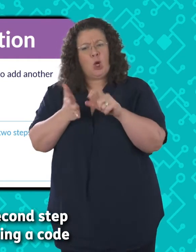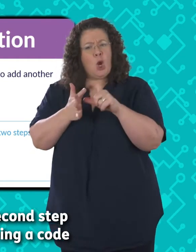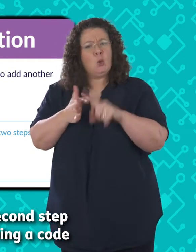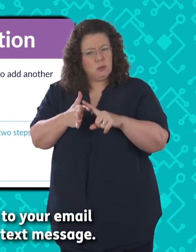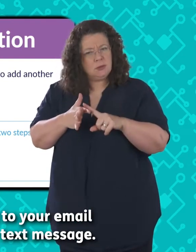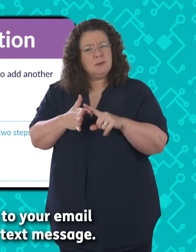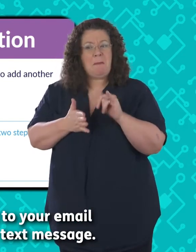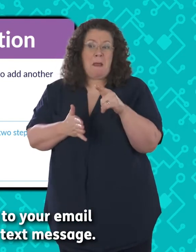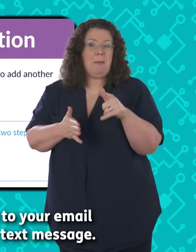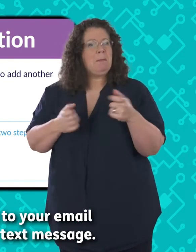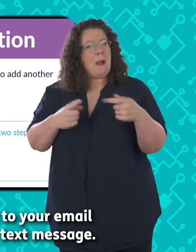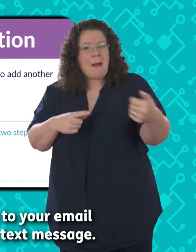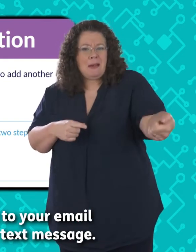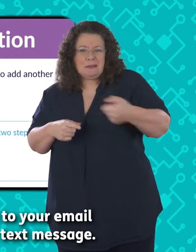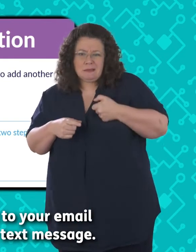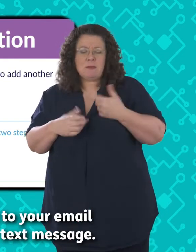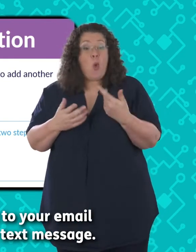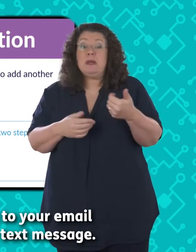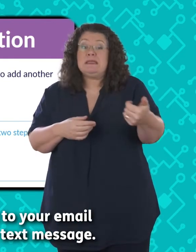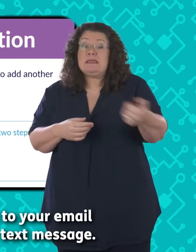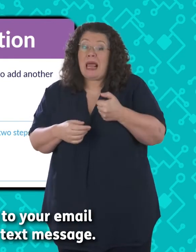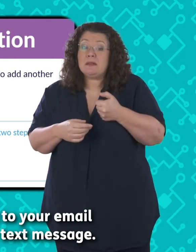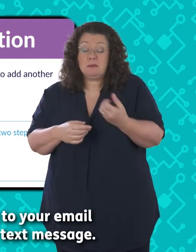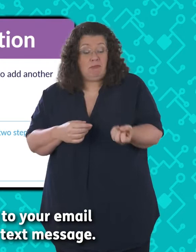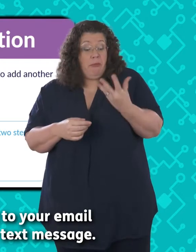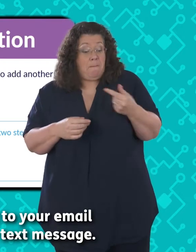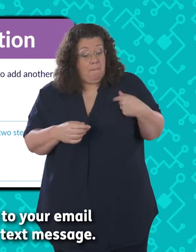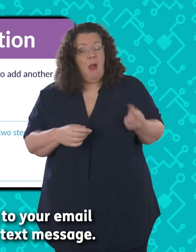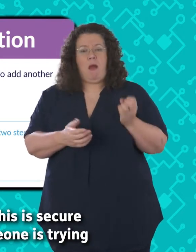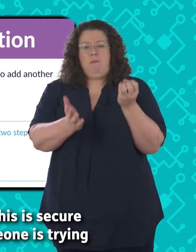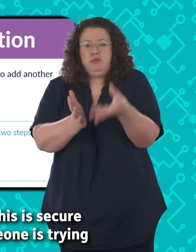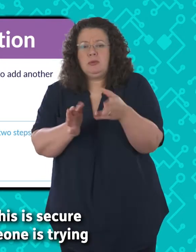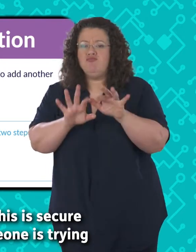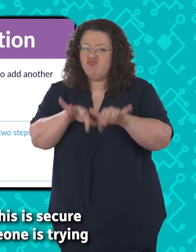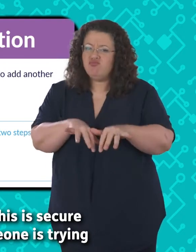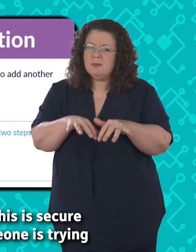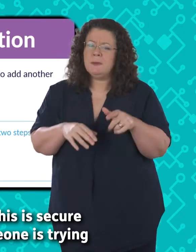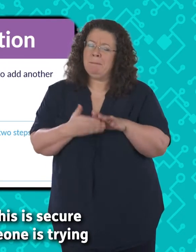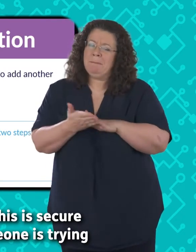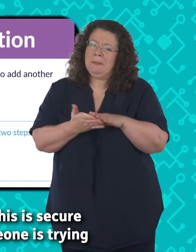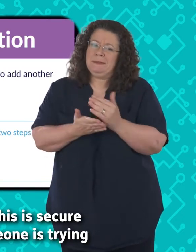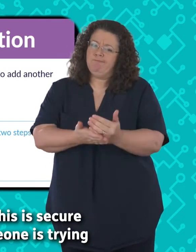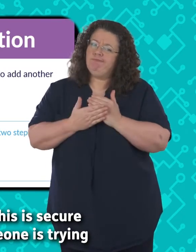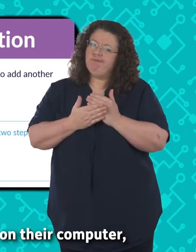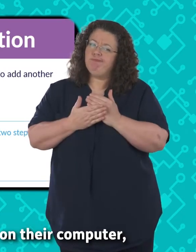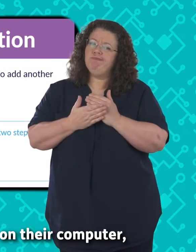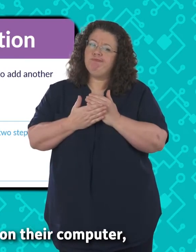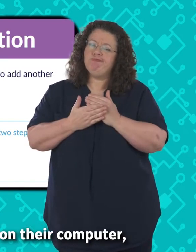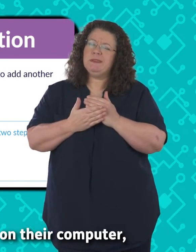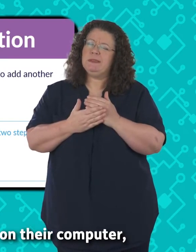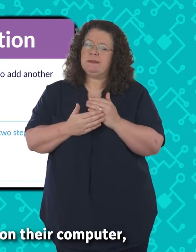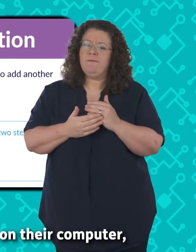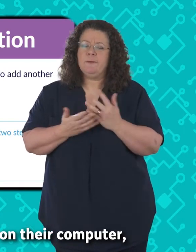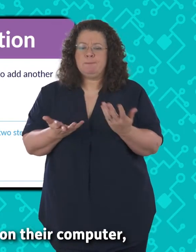entering a code that might be sent to your email or sent to you as a text message. The reason why this is secure is because if someone's trying to enter